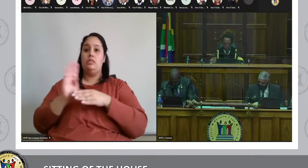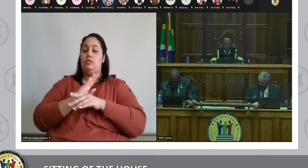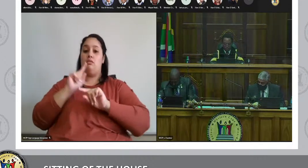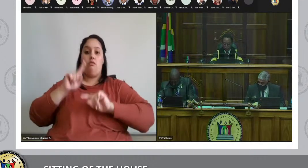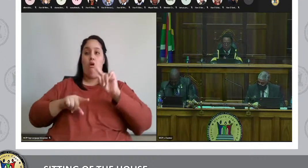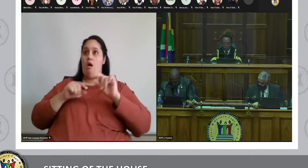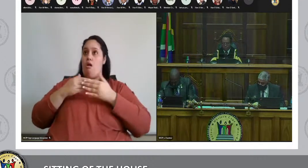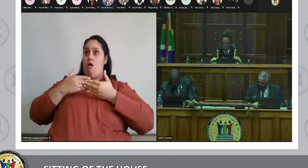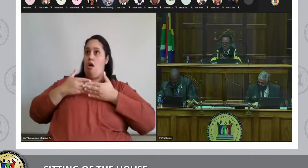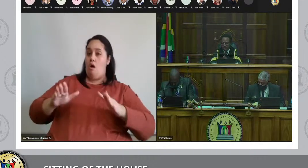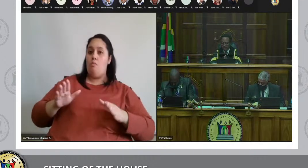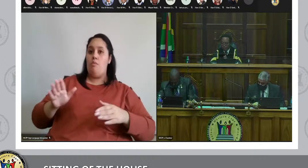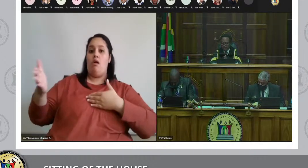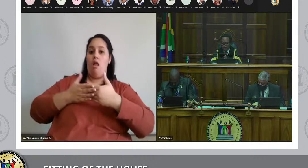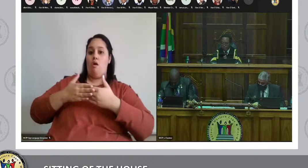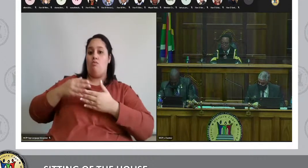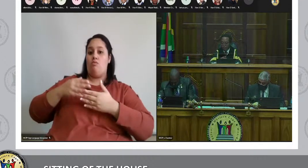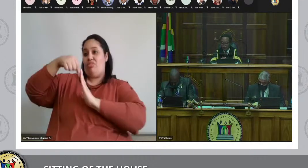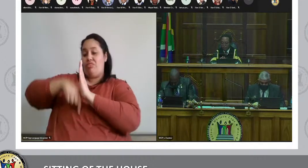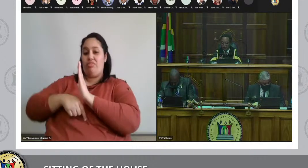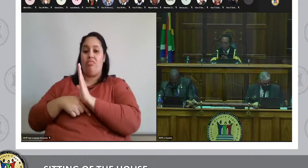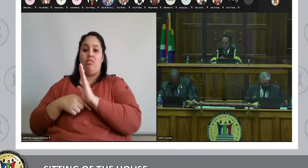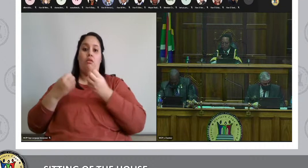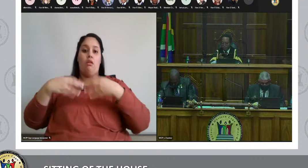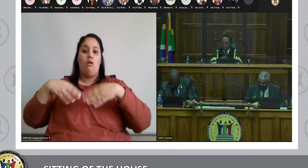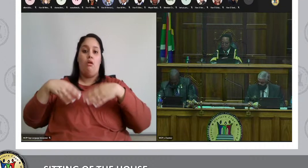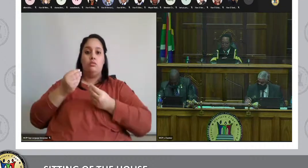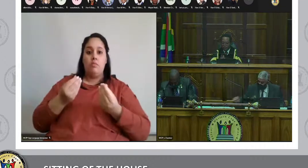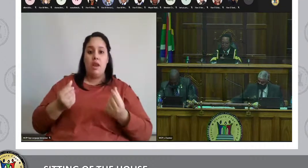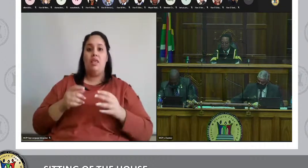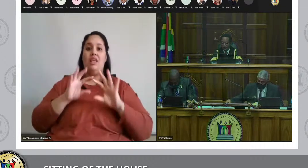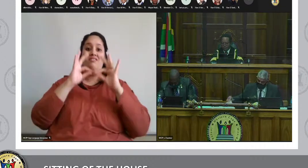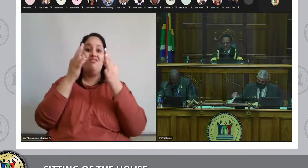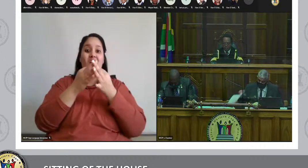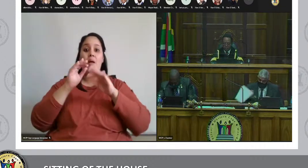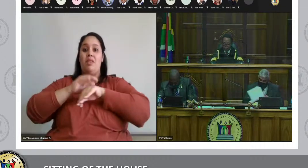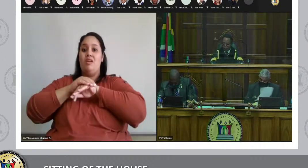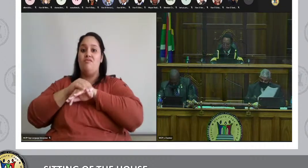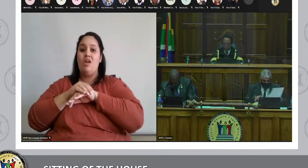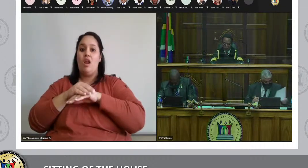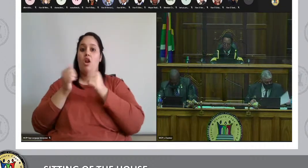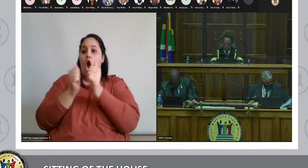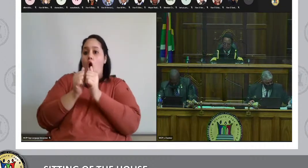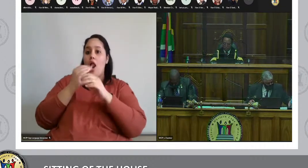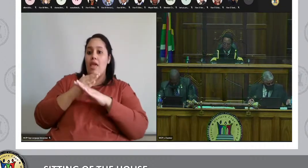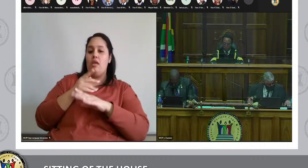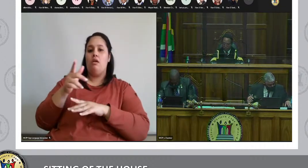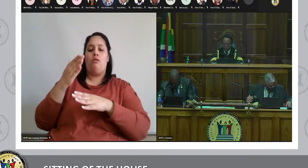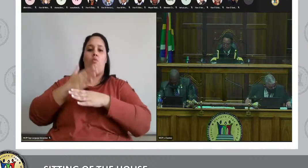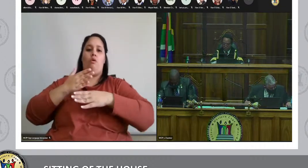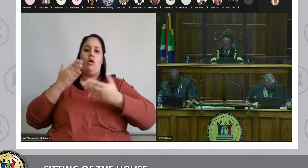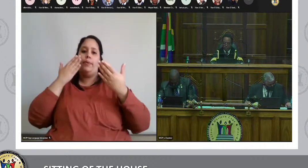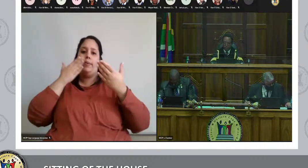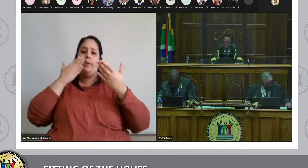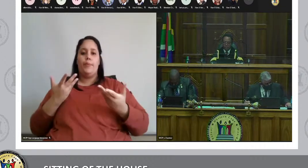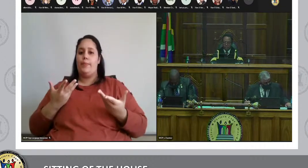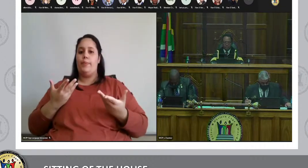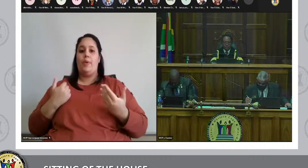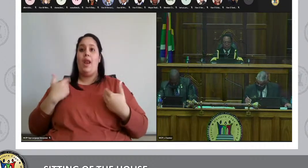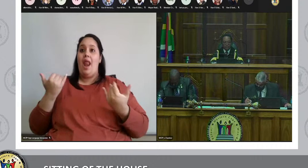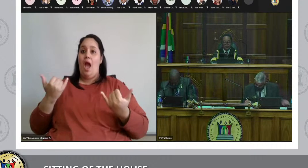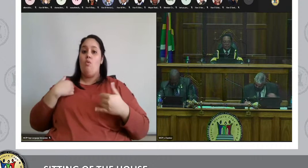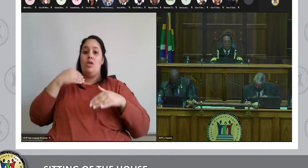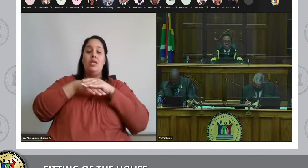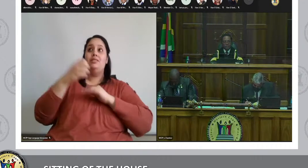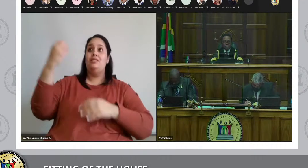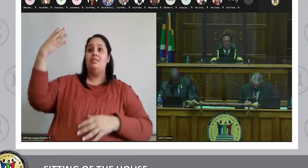liquidation, family, friends, colleagues unemployed. Speaker, we entered our summer season, the season which many industries and